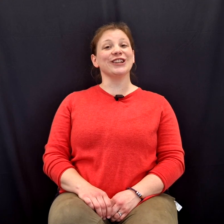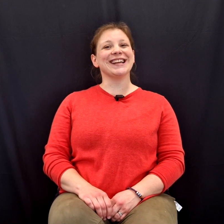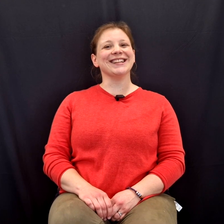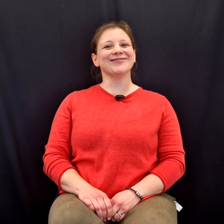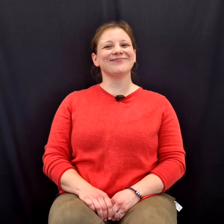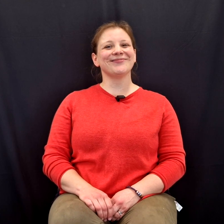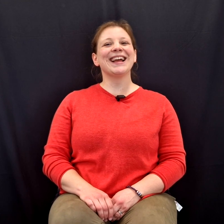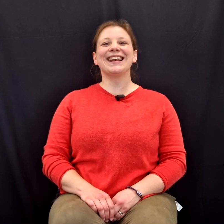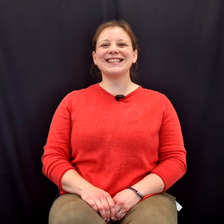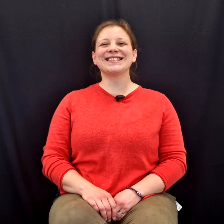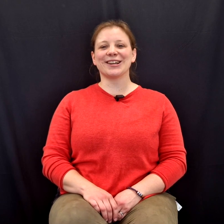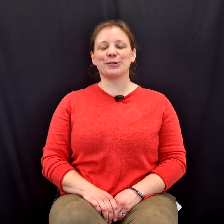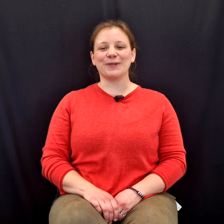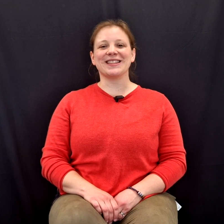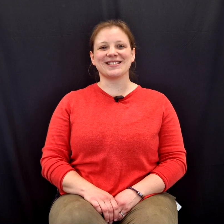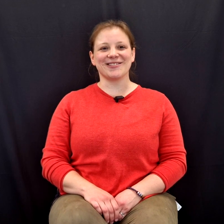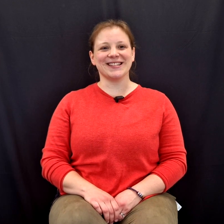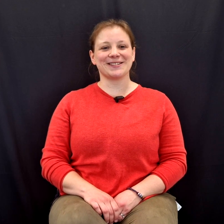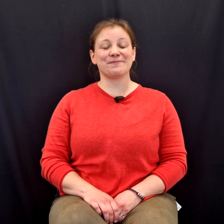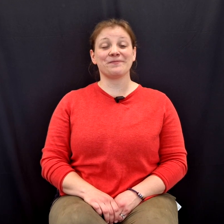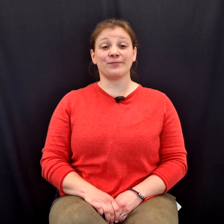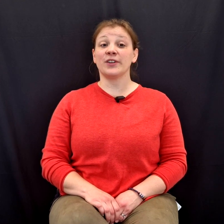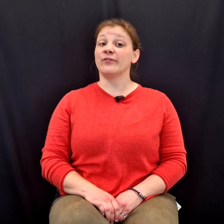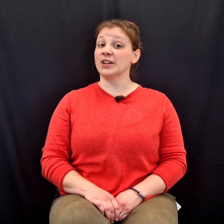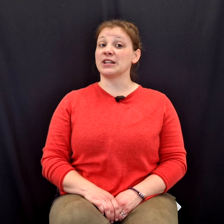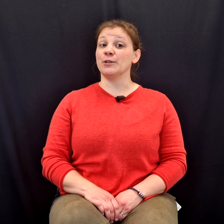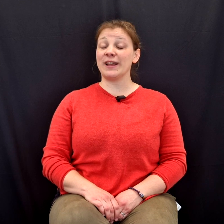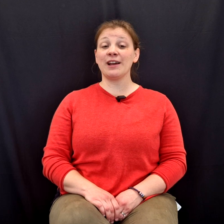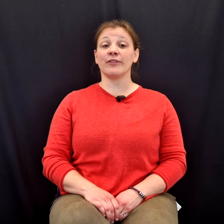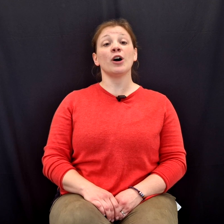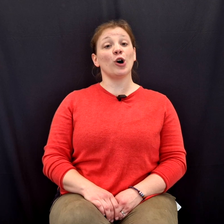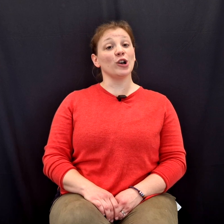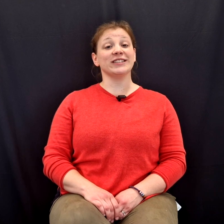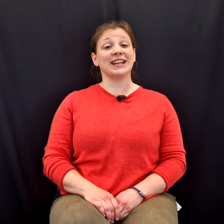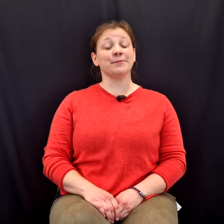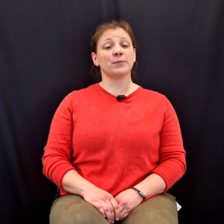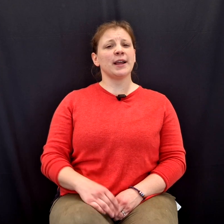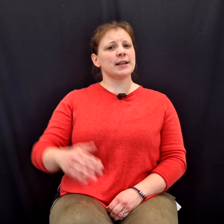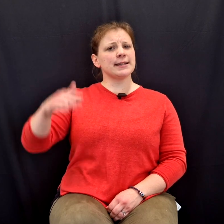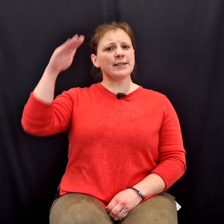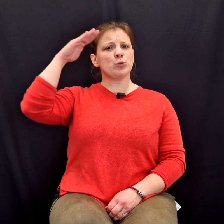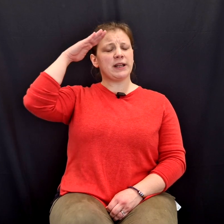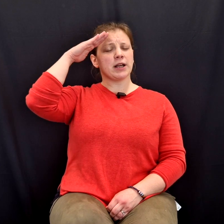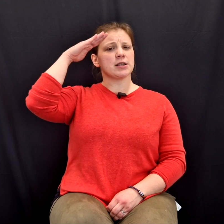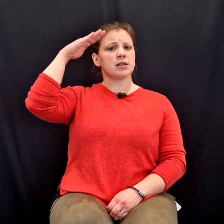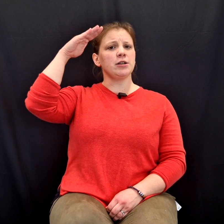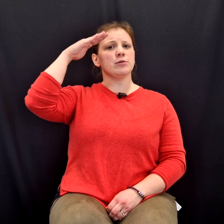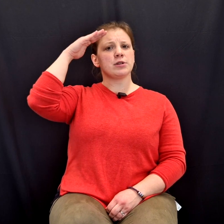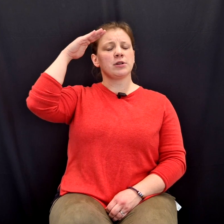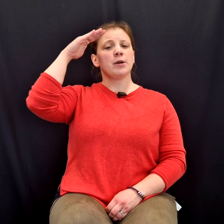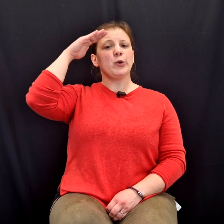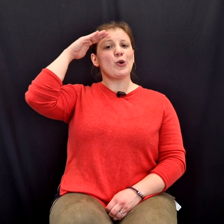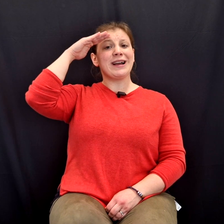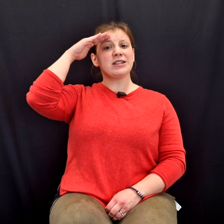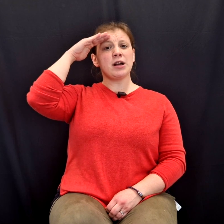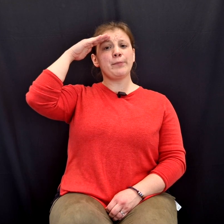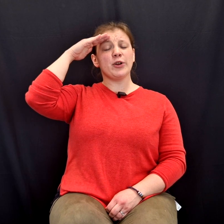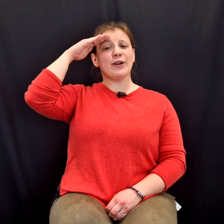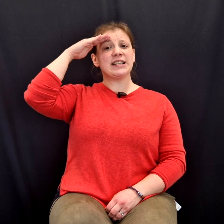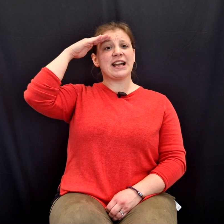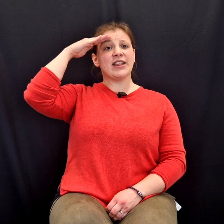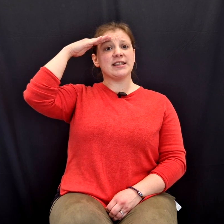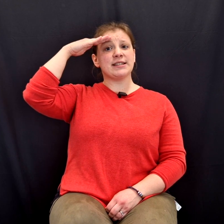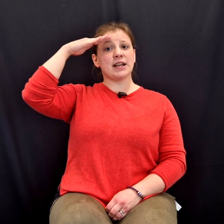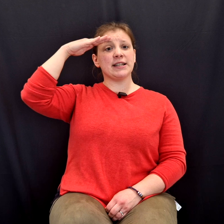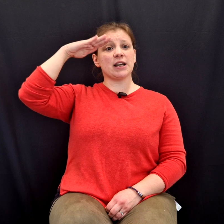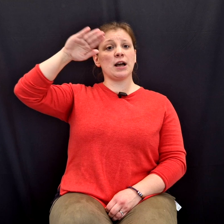called Holiday. Let's start with the signs. Firstly, we have Holiday. It's a little bit like a salute. Put your hand up by